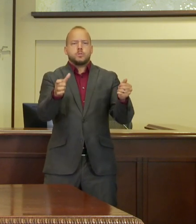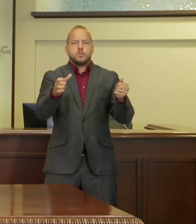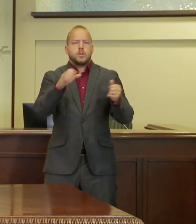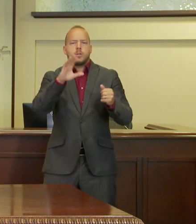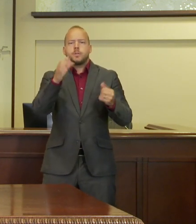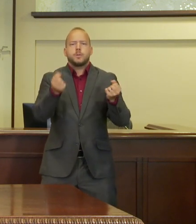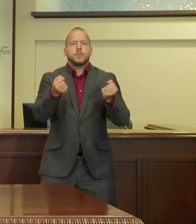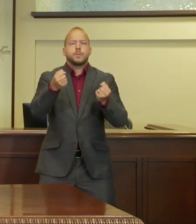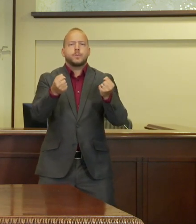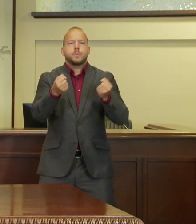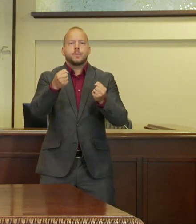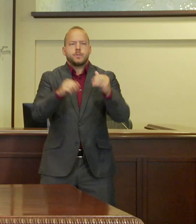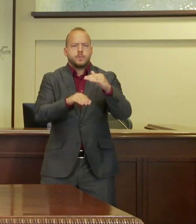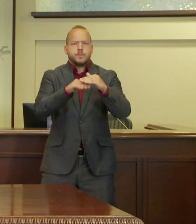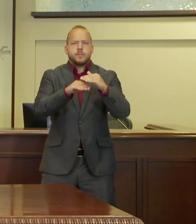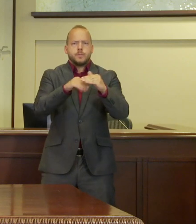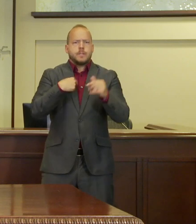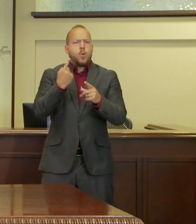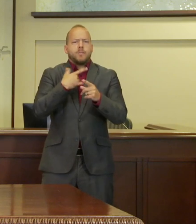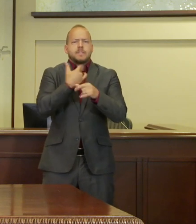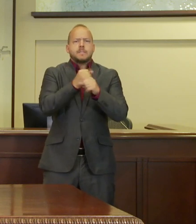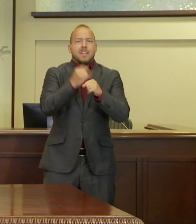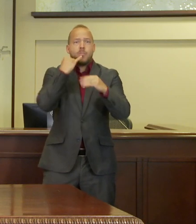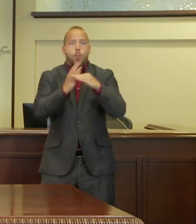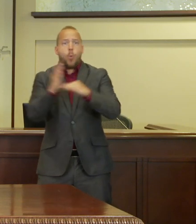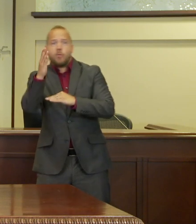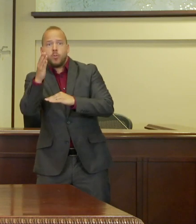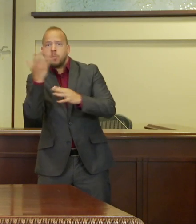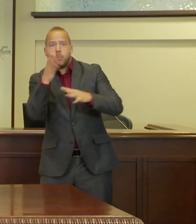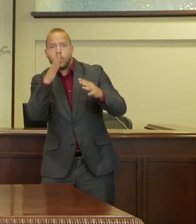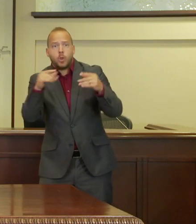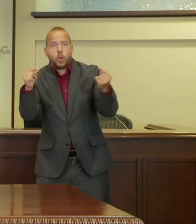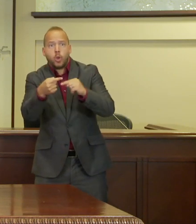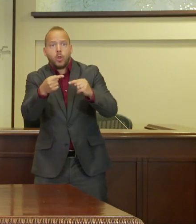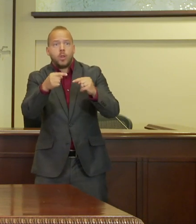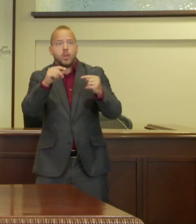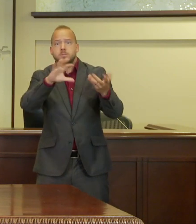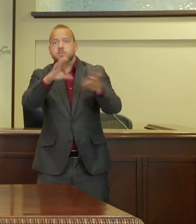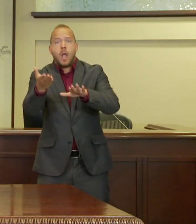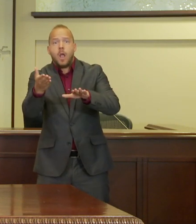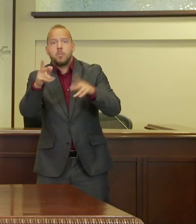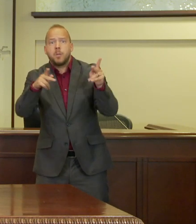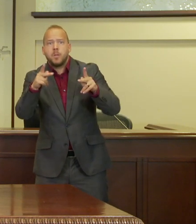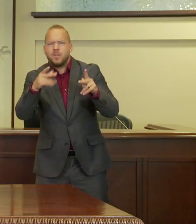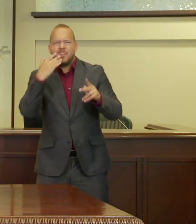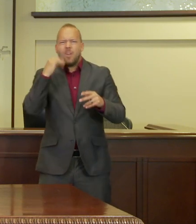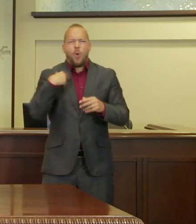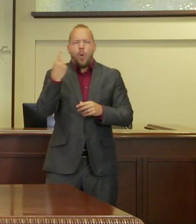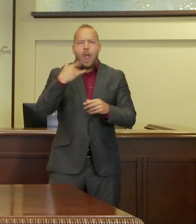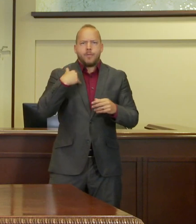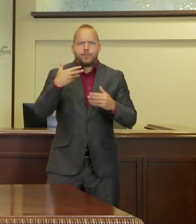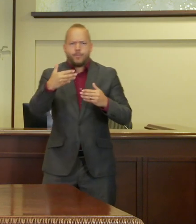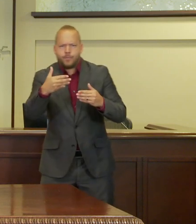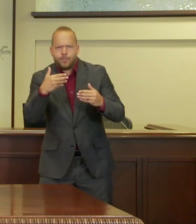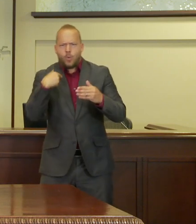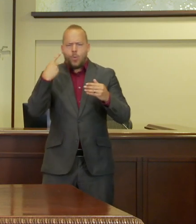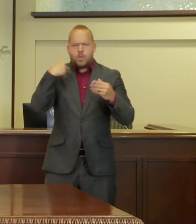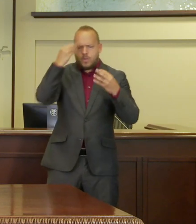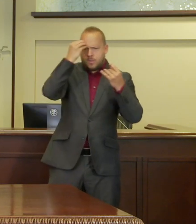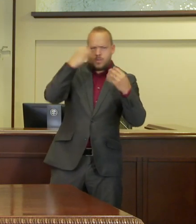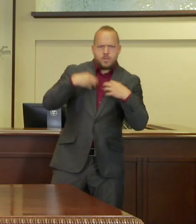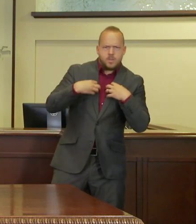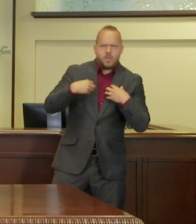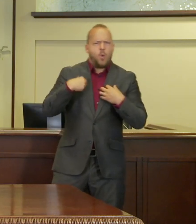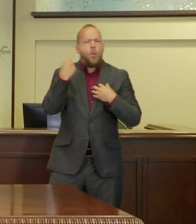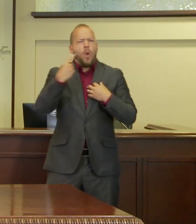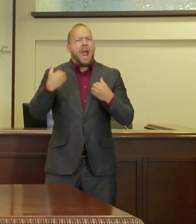And one of the positive outcomes of these mass demonstrations is people are starting to hear, the majority community is